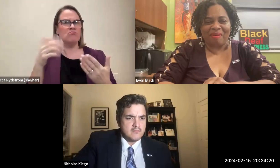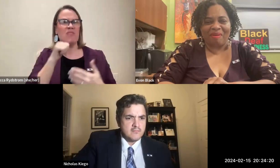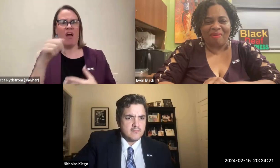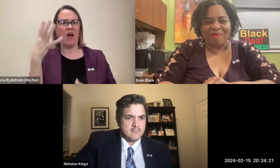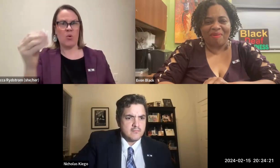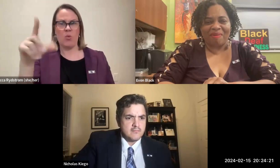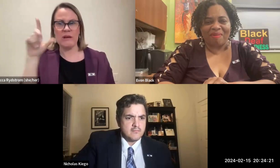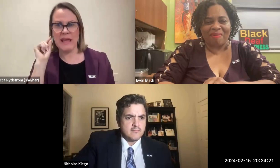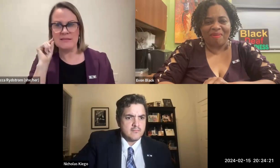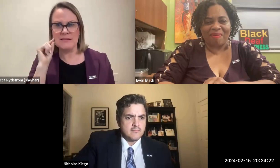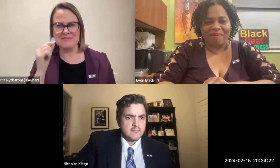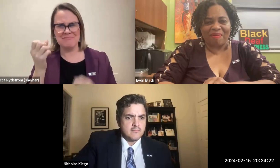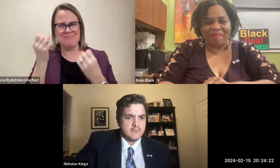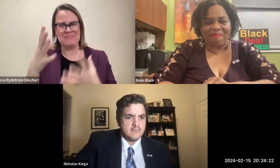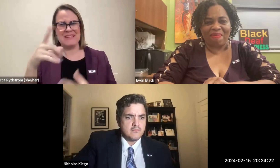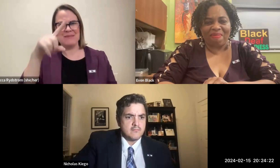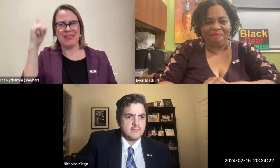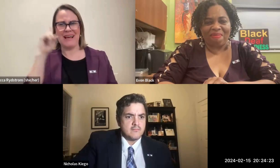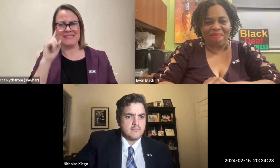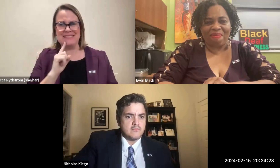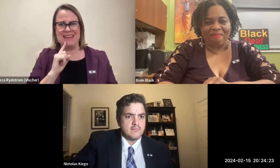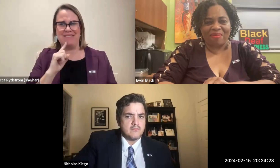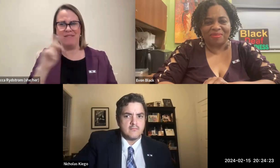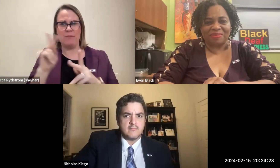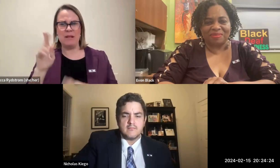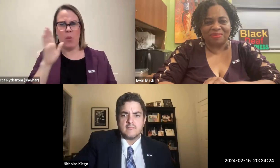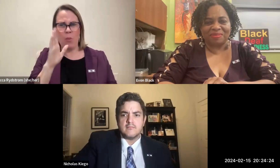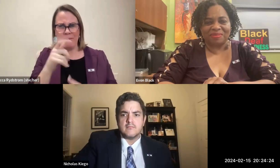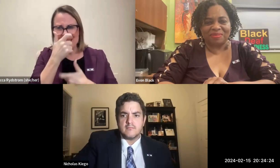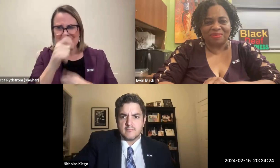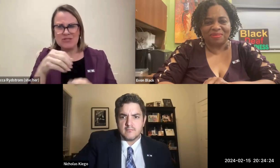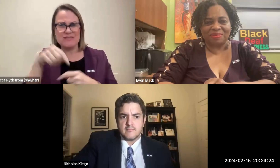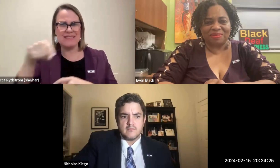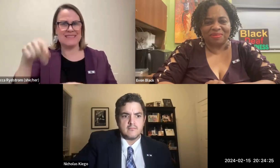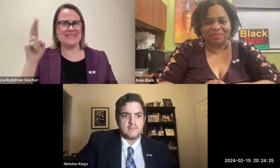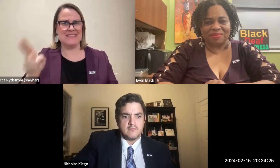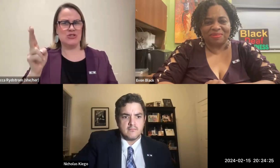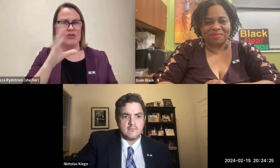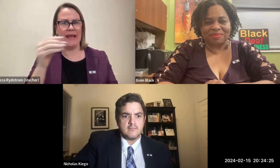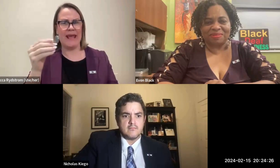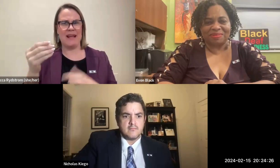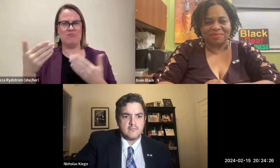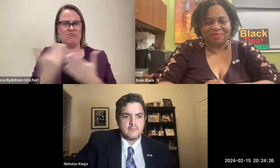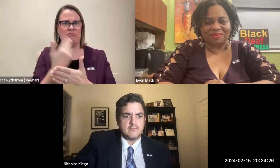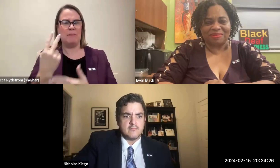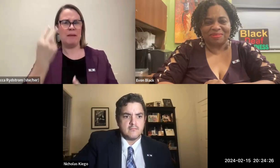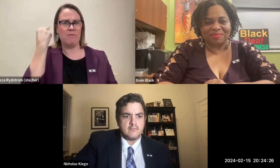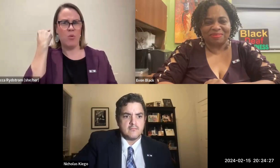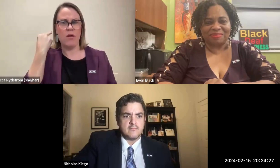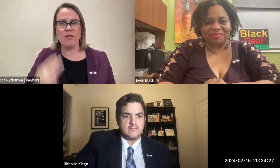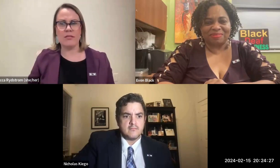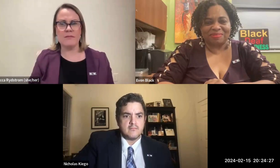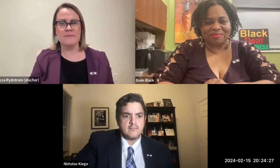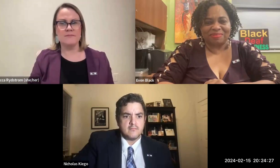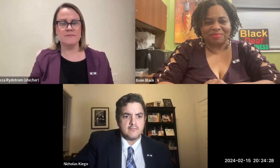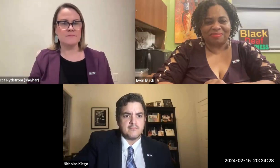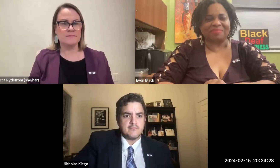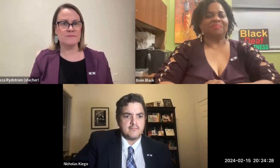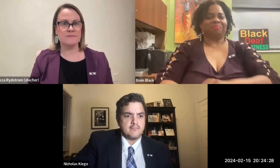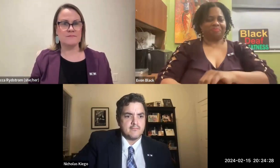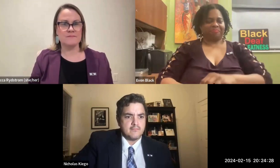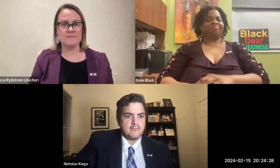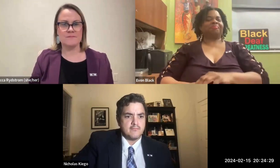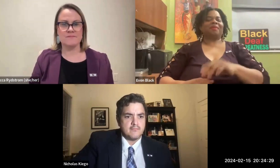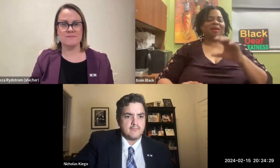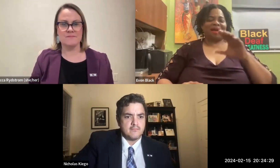out to the wider deaf community who have not attended Gallaudet? Many Black deaf persons would be interested in this history, as